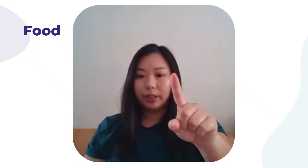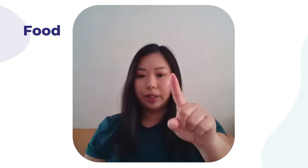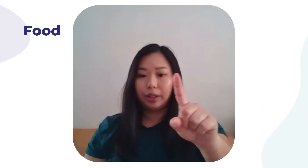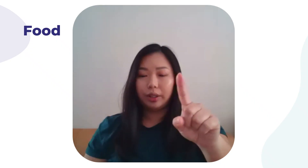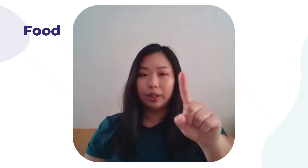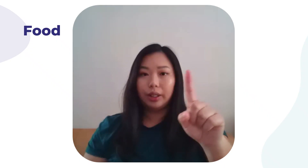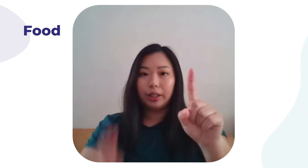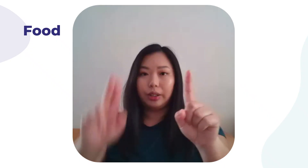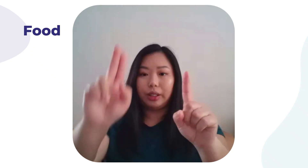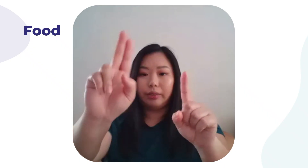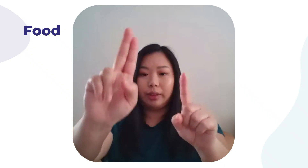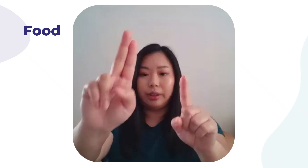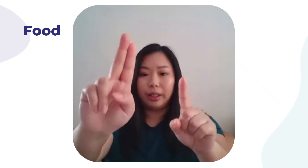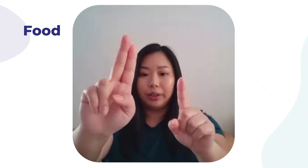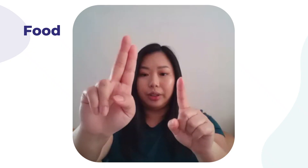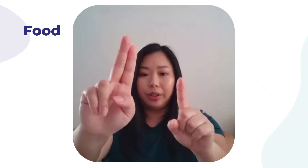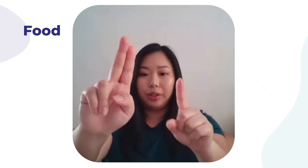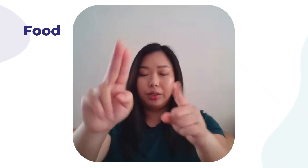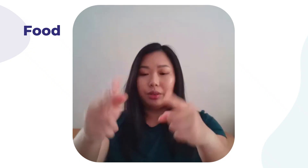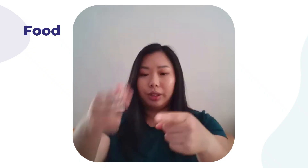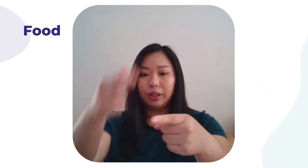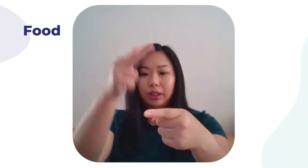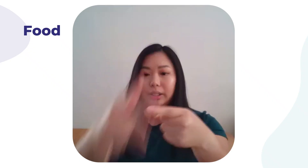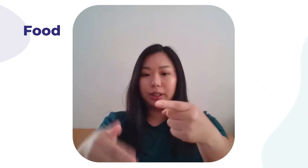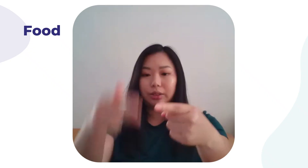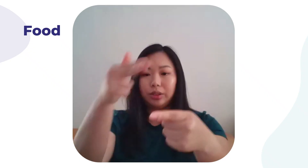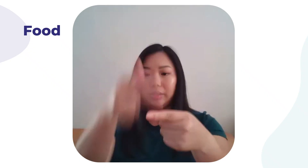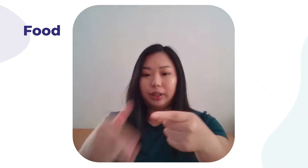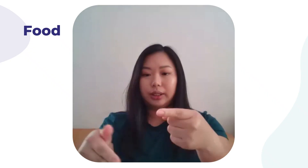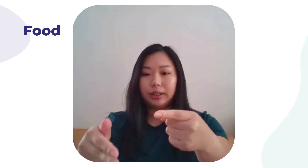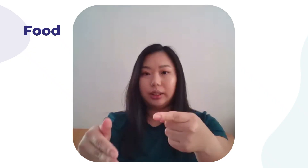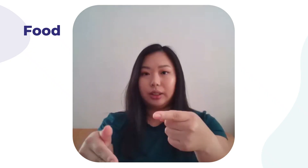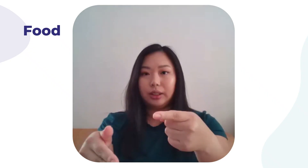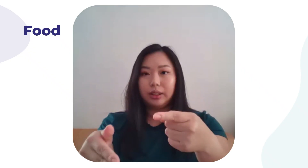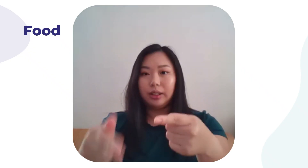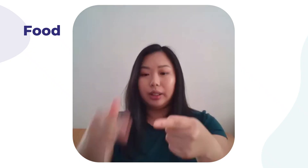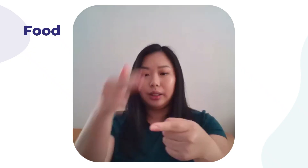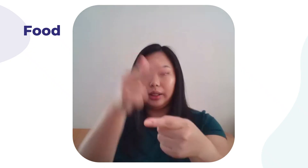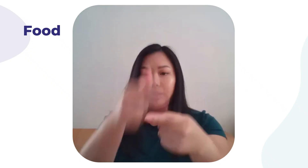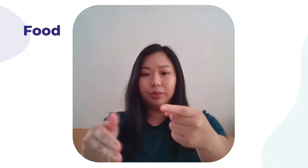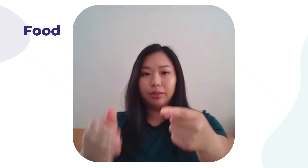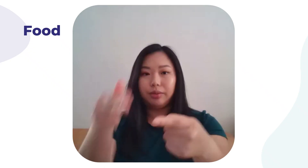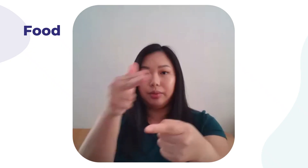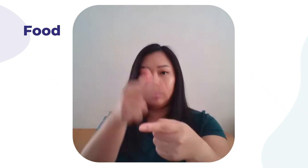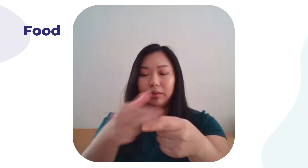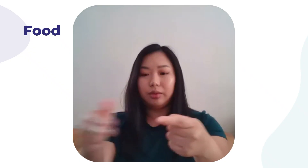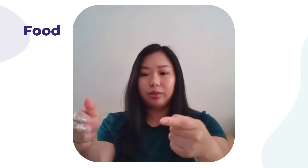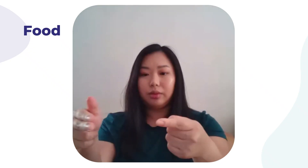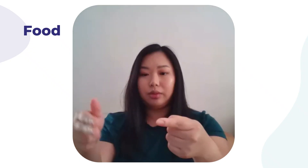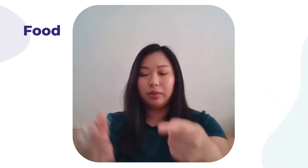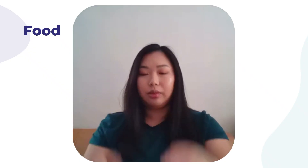index finger, you have the letter U, and you cut down twice. Knife.